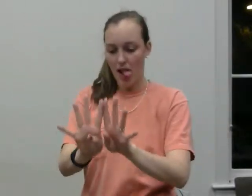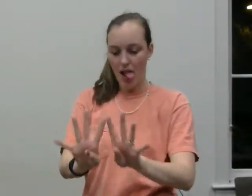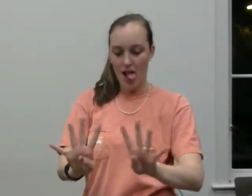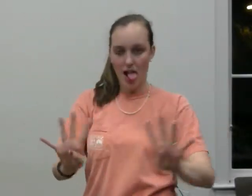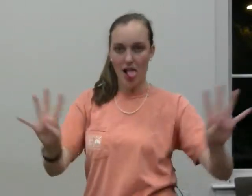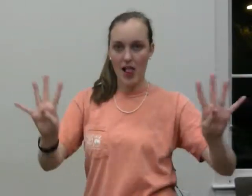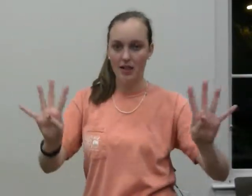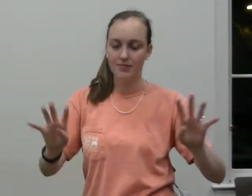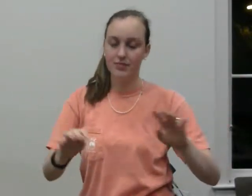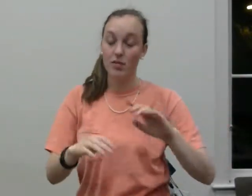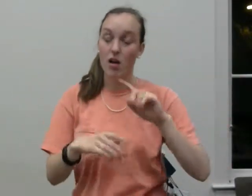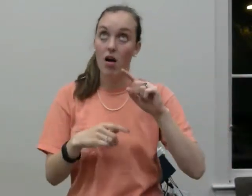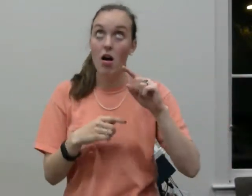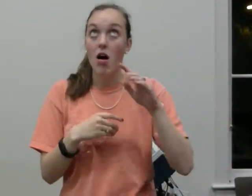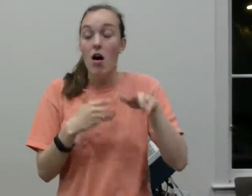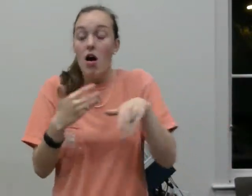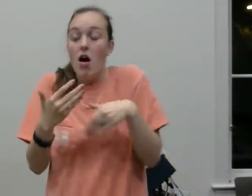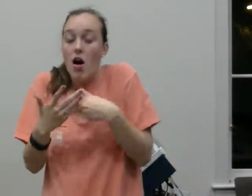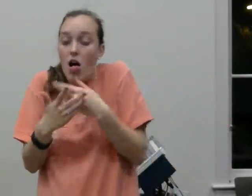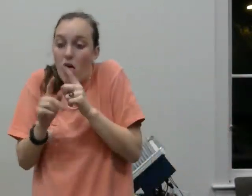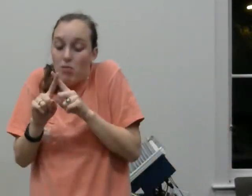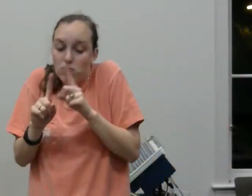All except poor little Morris.